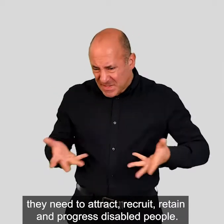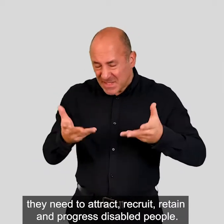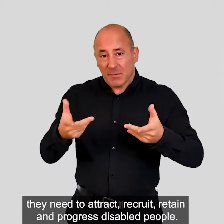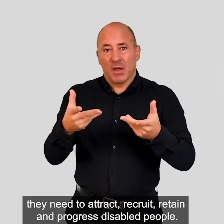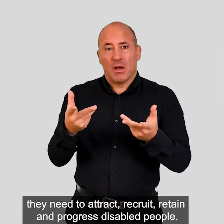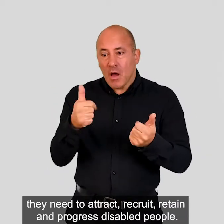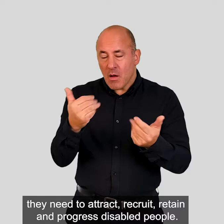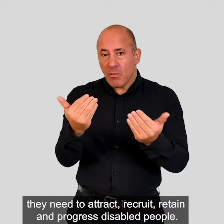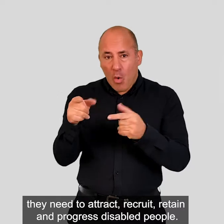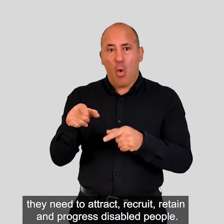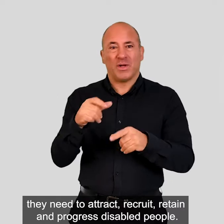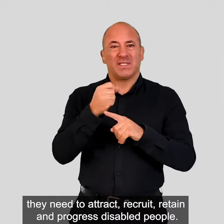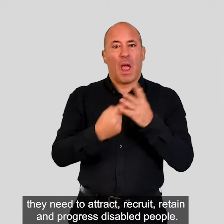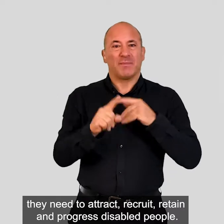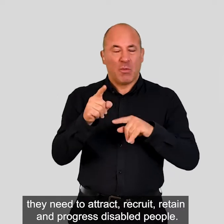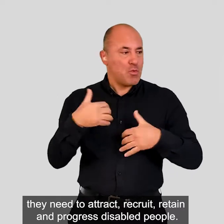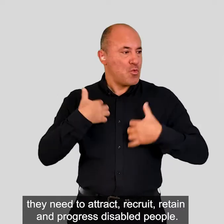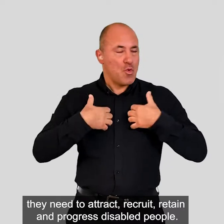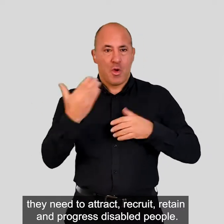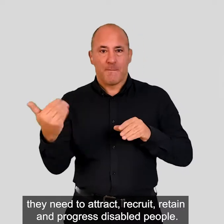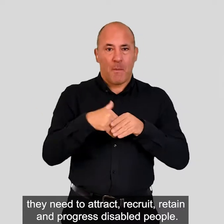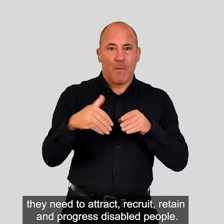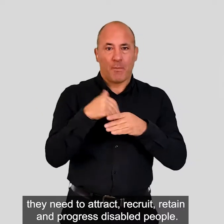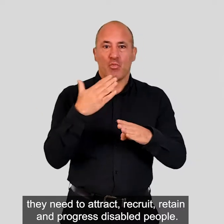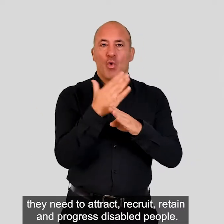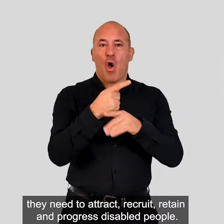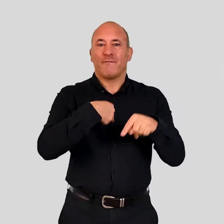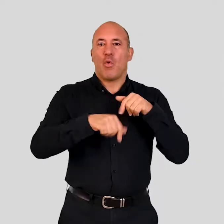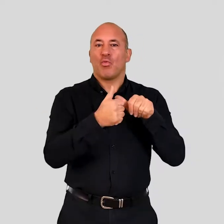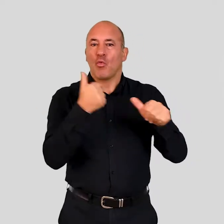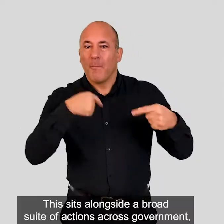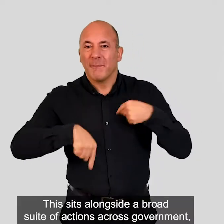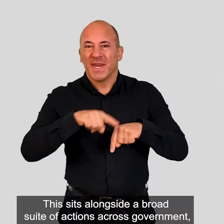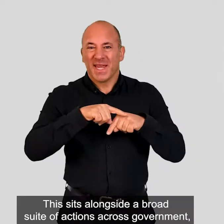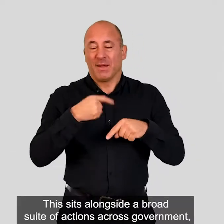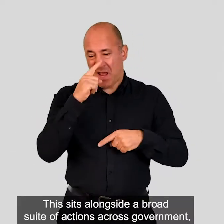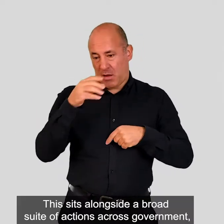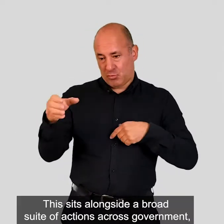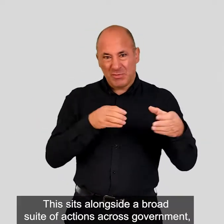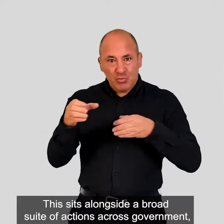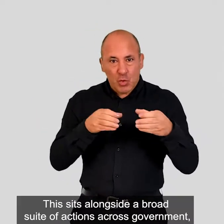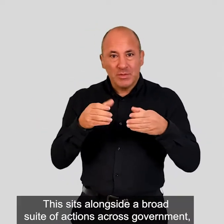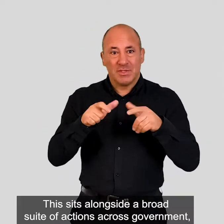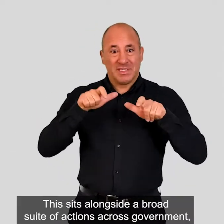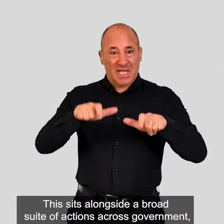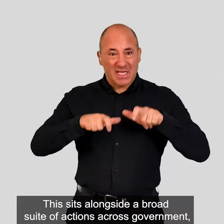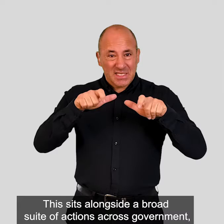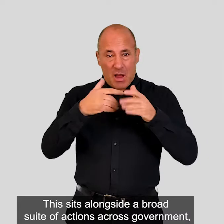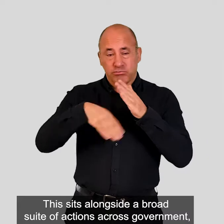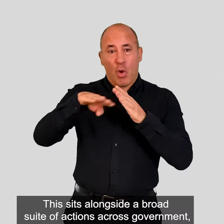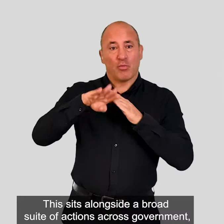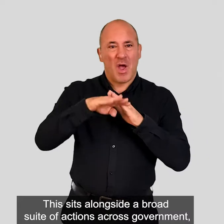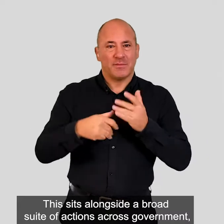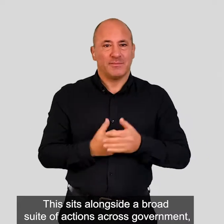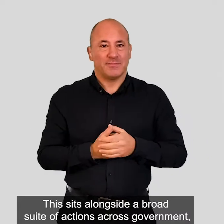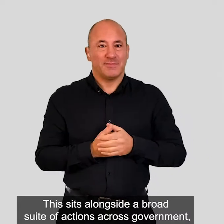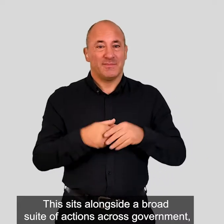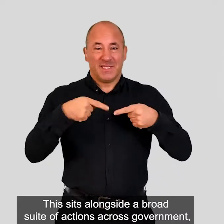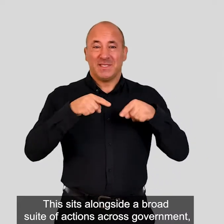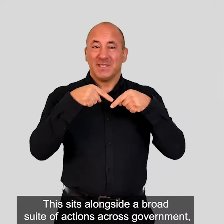recruit, retain and progress disabled people. This sits alongside a broad suite of actions across